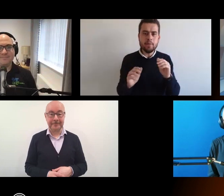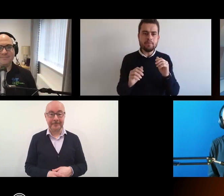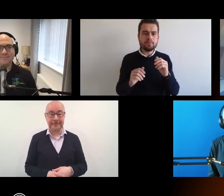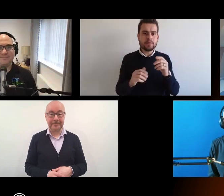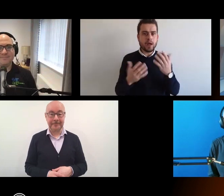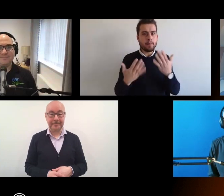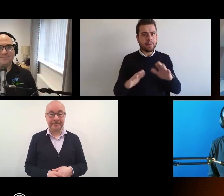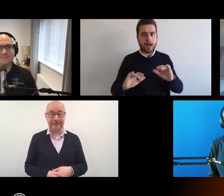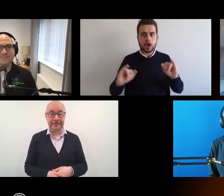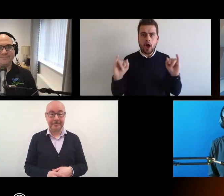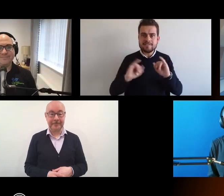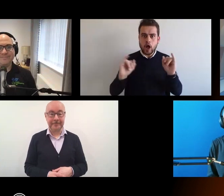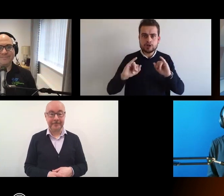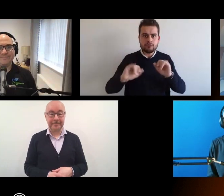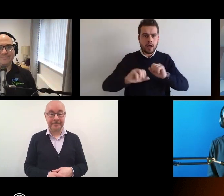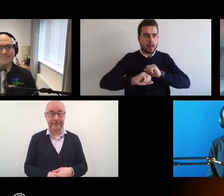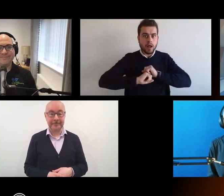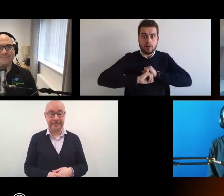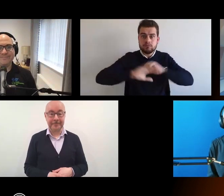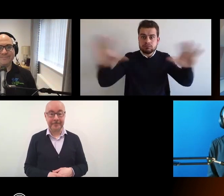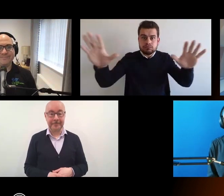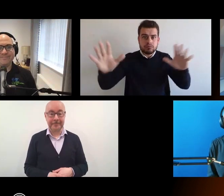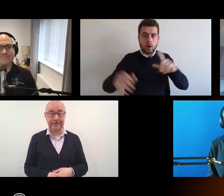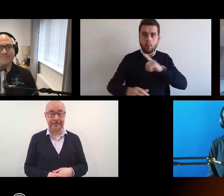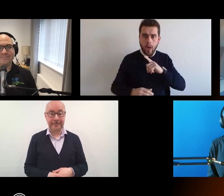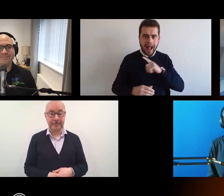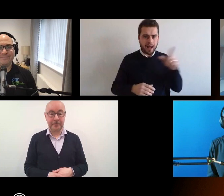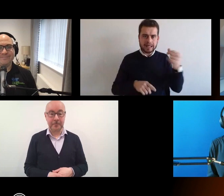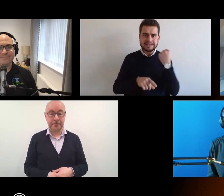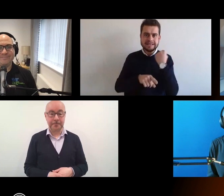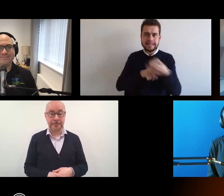I can't remember the band, but not to worry.